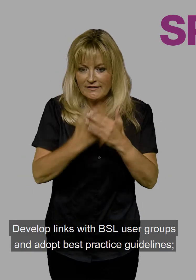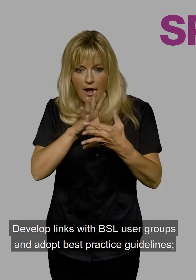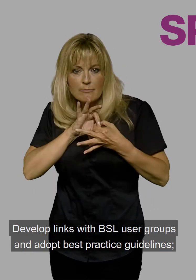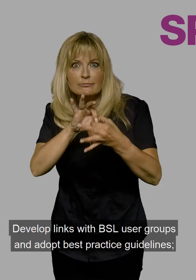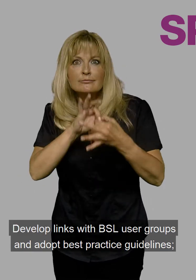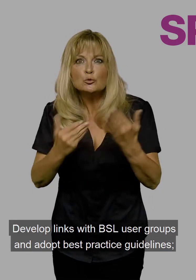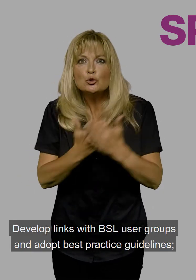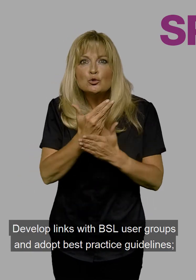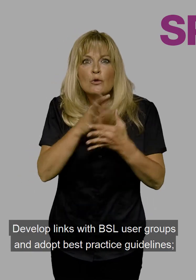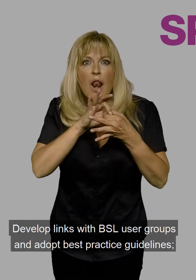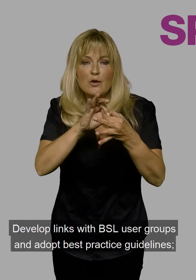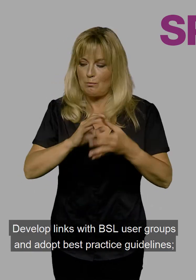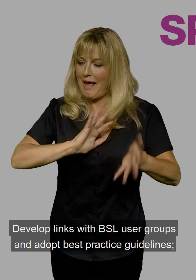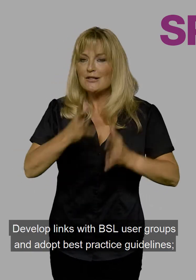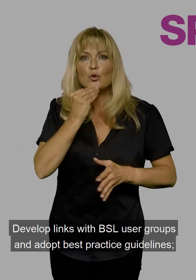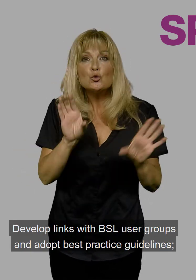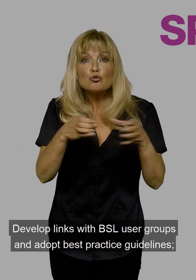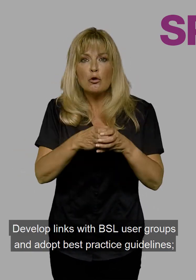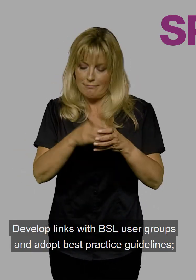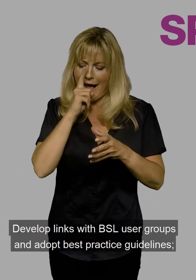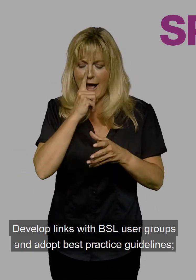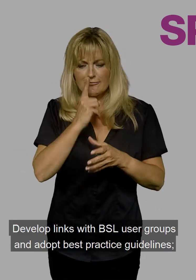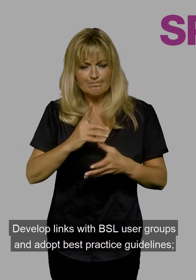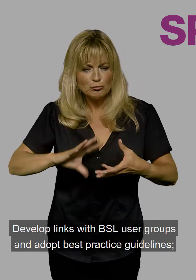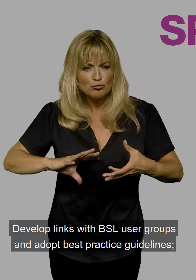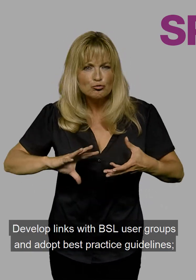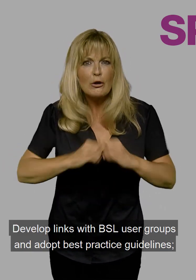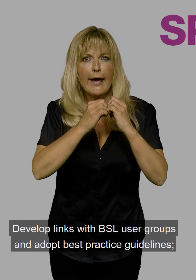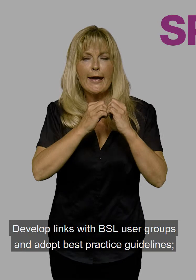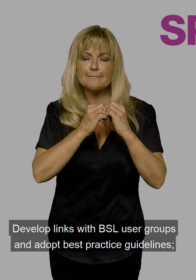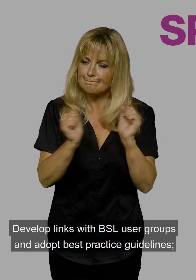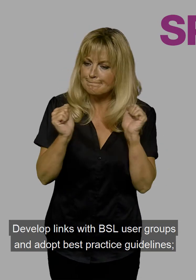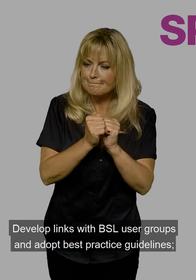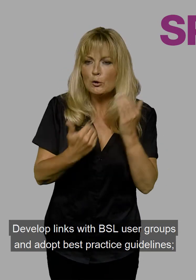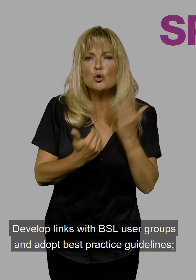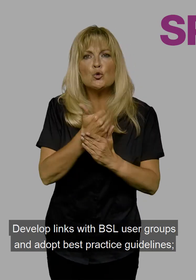develop links with BSL user groups and adopt best practice guidelines,